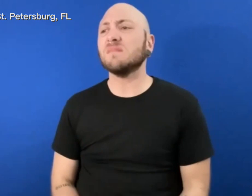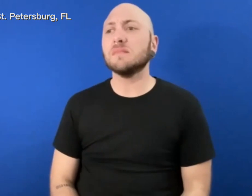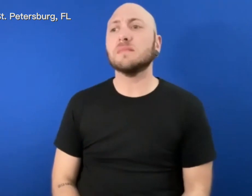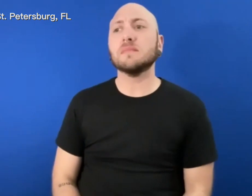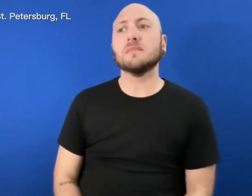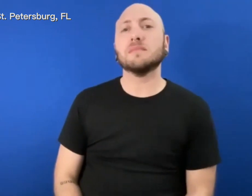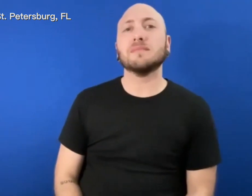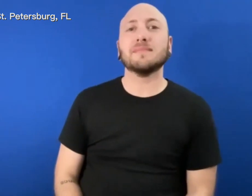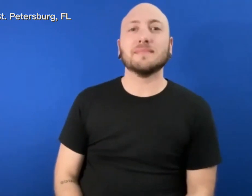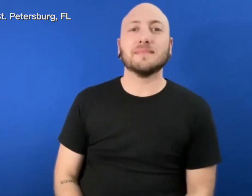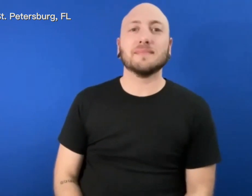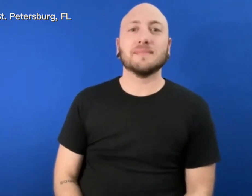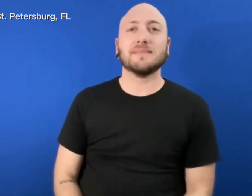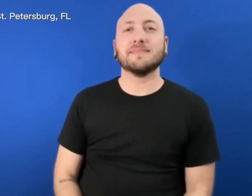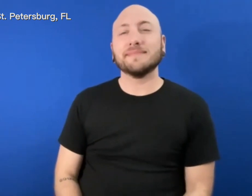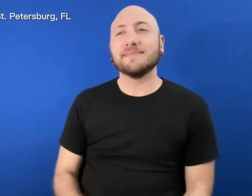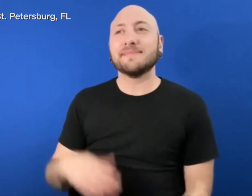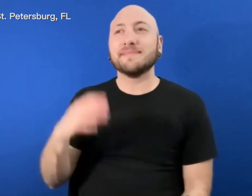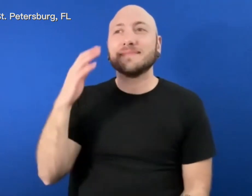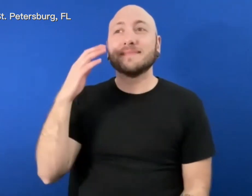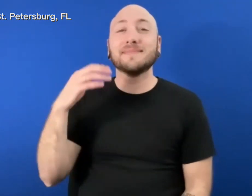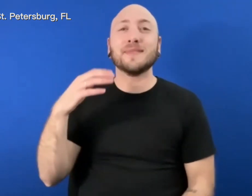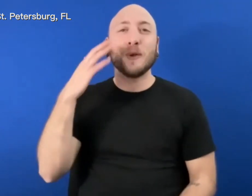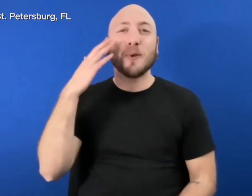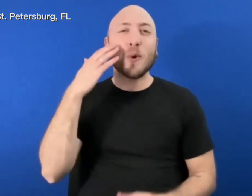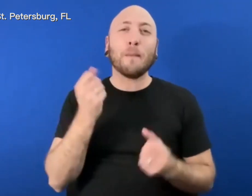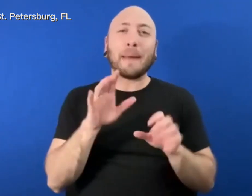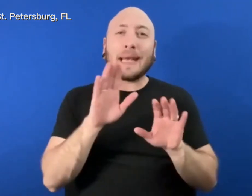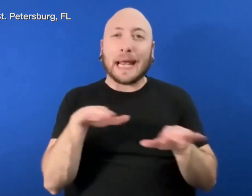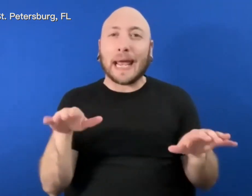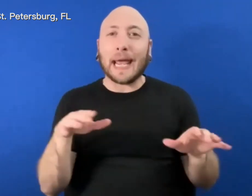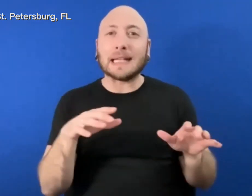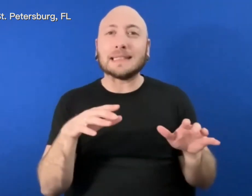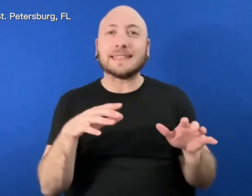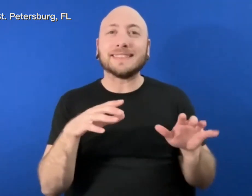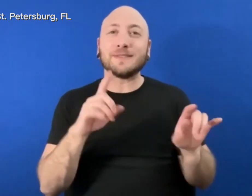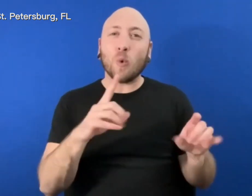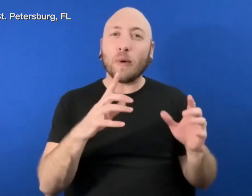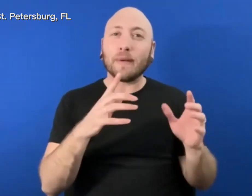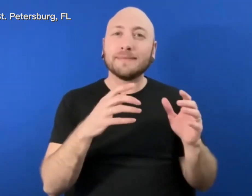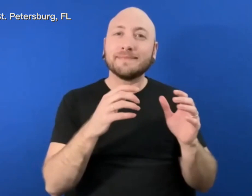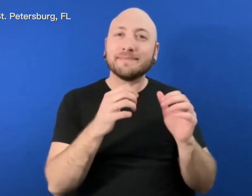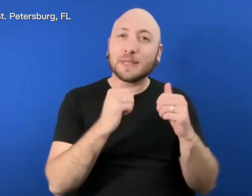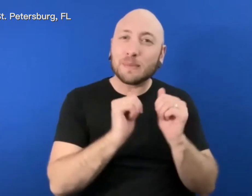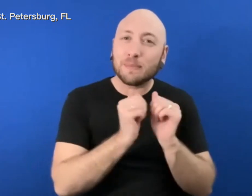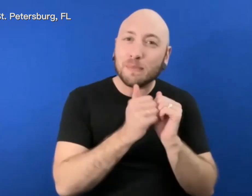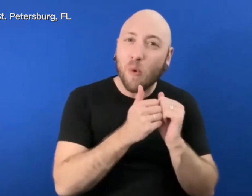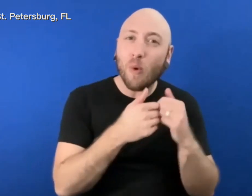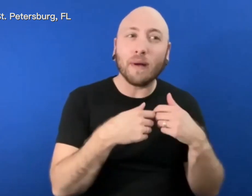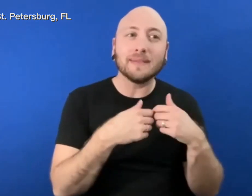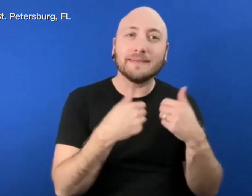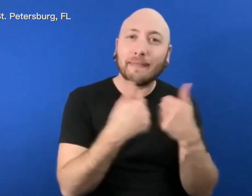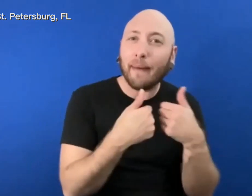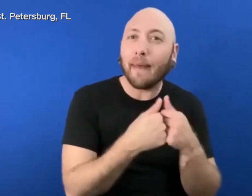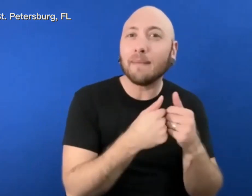to sports events or bring me around other kids. Most of my childhood was spent with like my